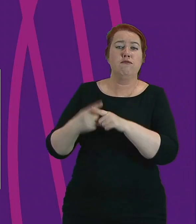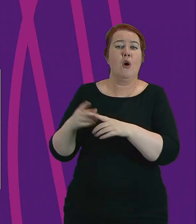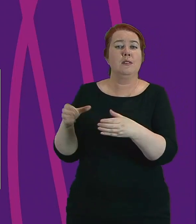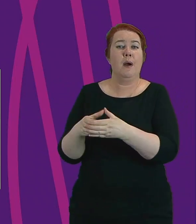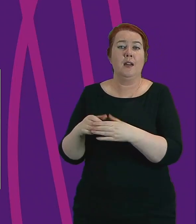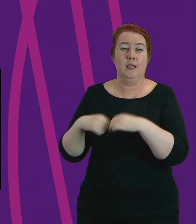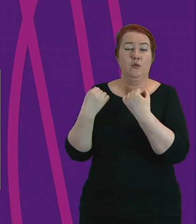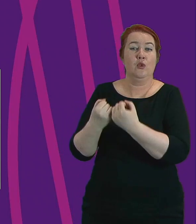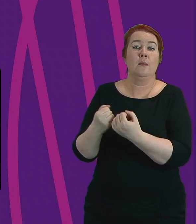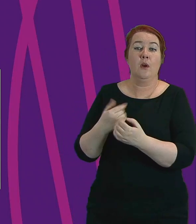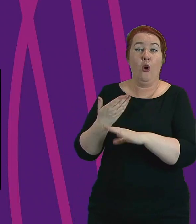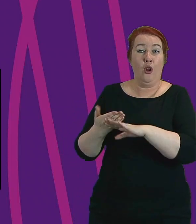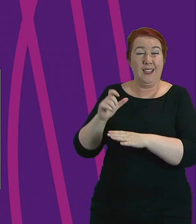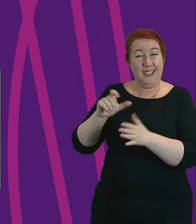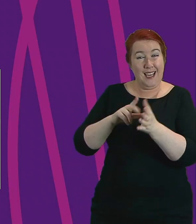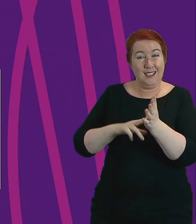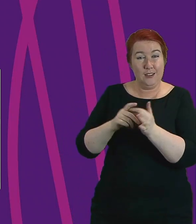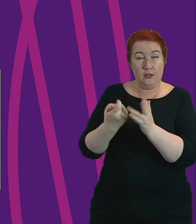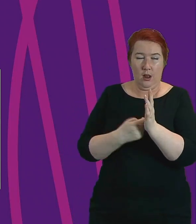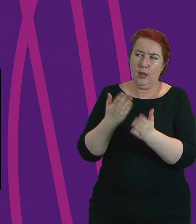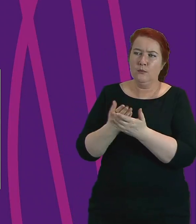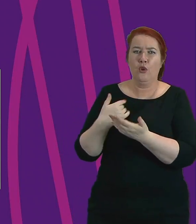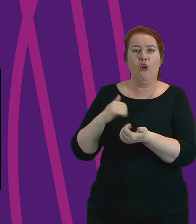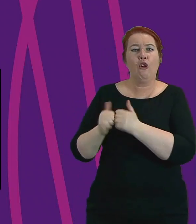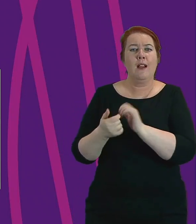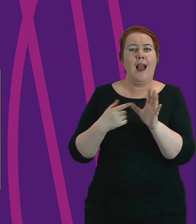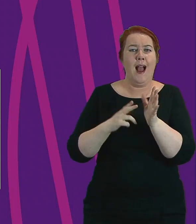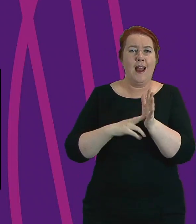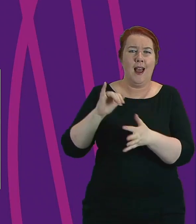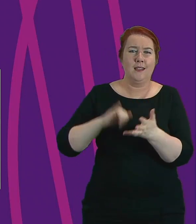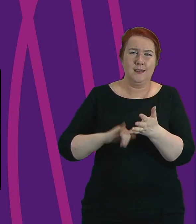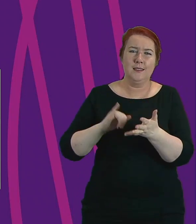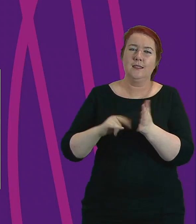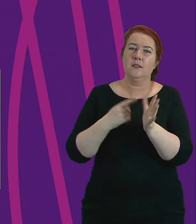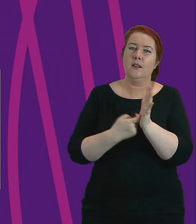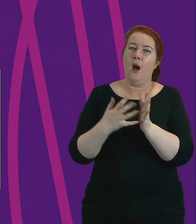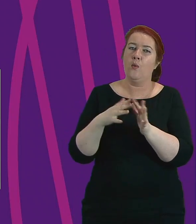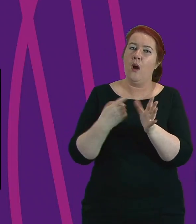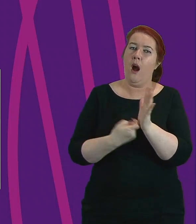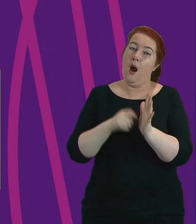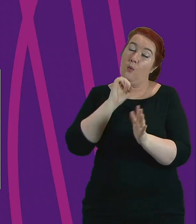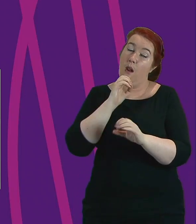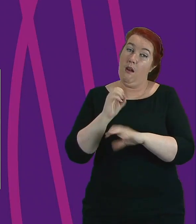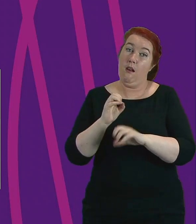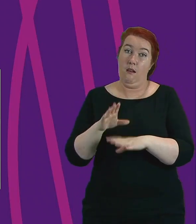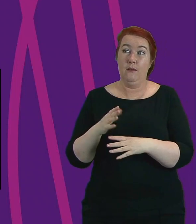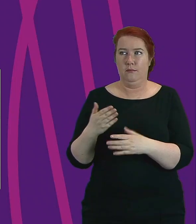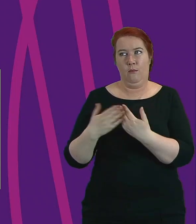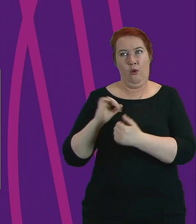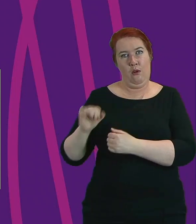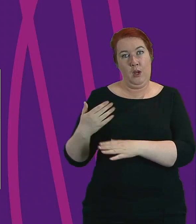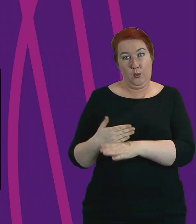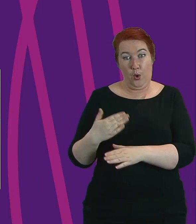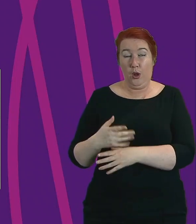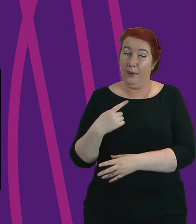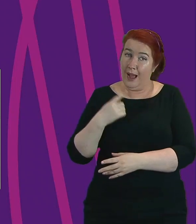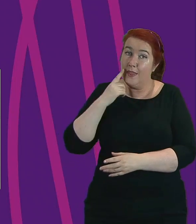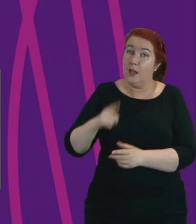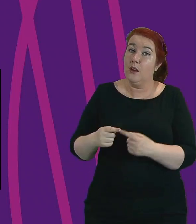Sarwar will speak more about the work that him and Miles Briggs have been leading there. So there is that appetite to work across